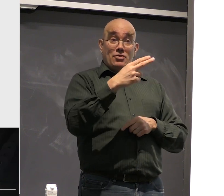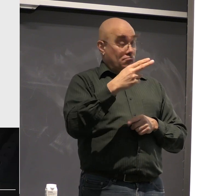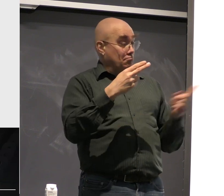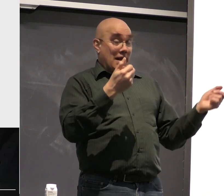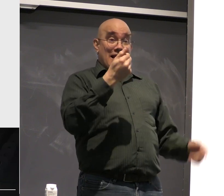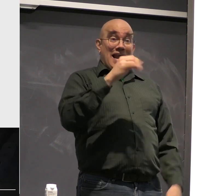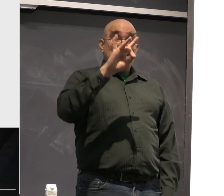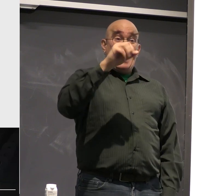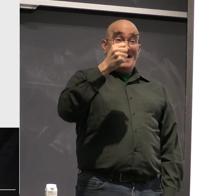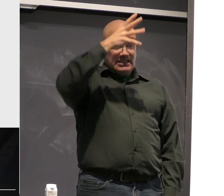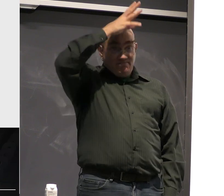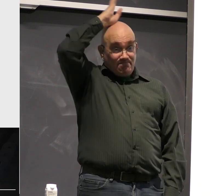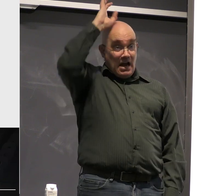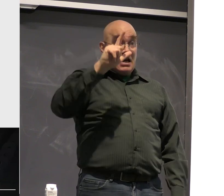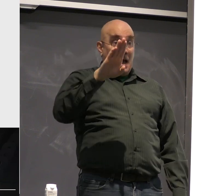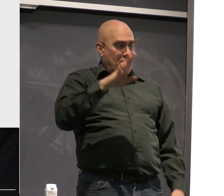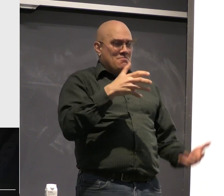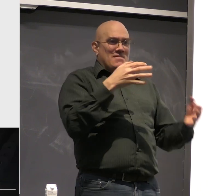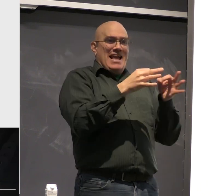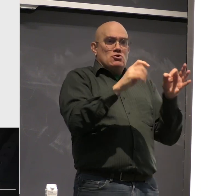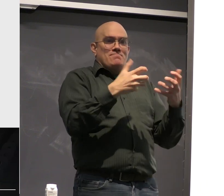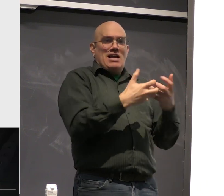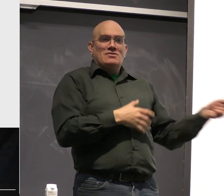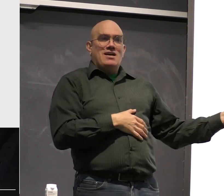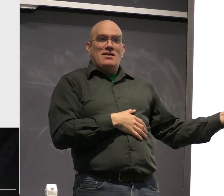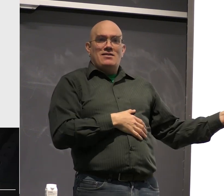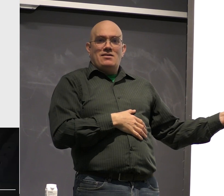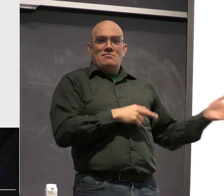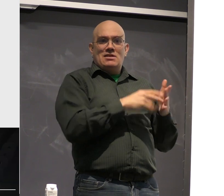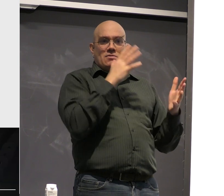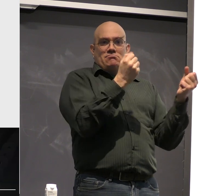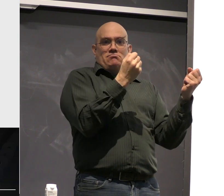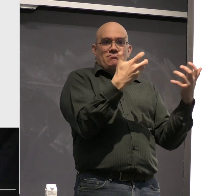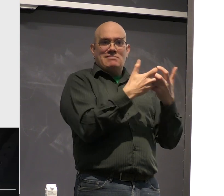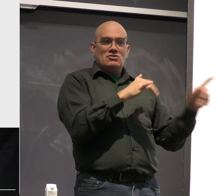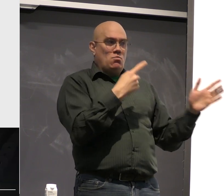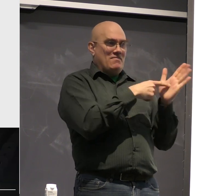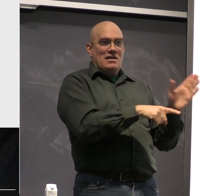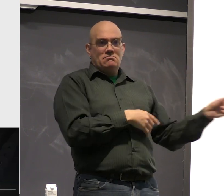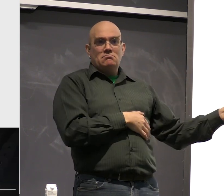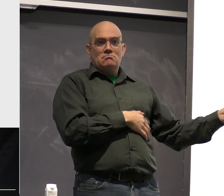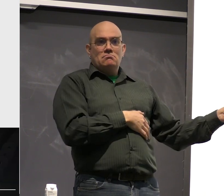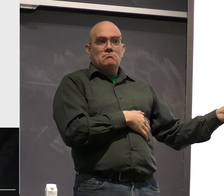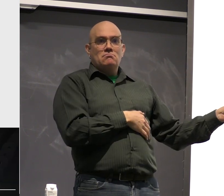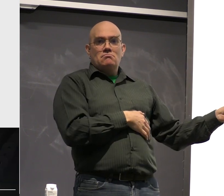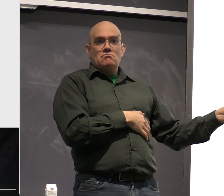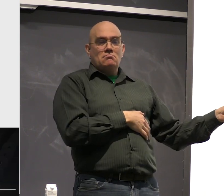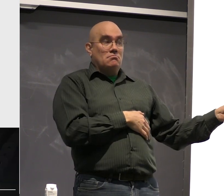If it's Macbeth, and if it's a punk club, then they have the captions to match that, right? It will reflect that.